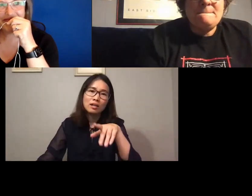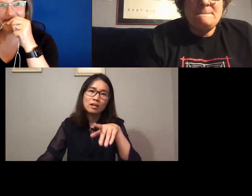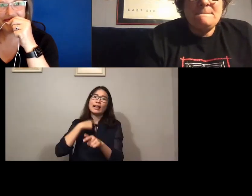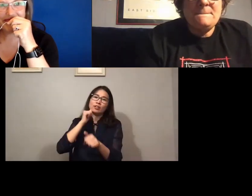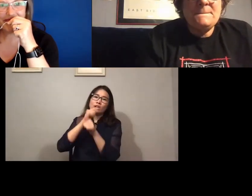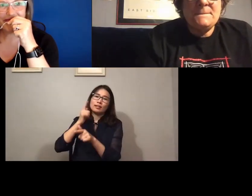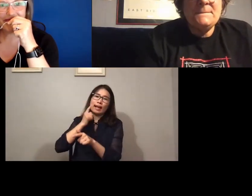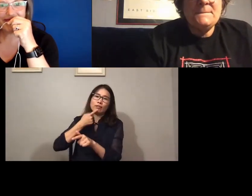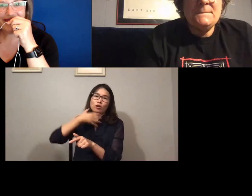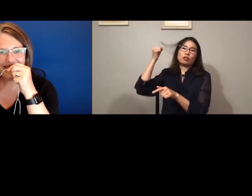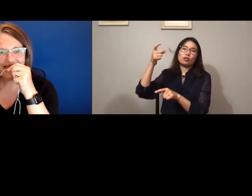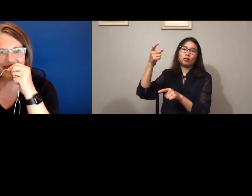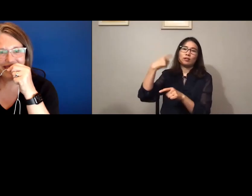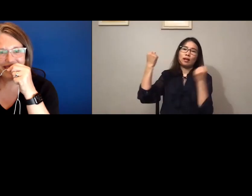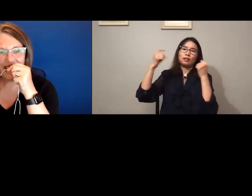education?